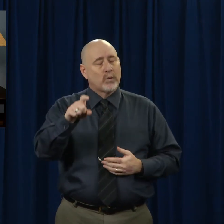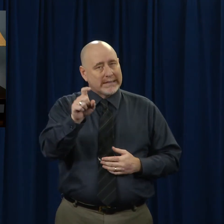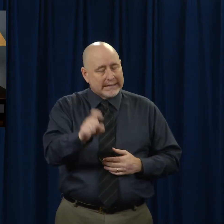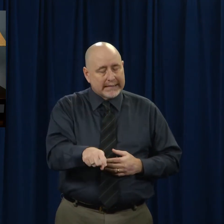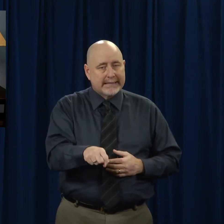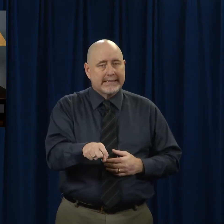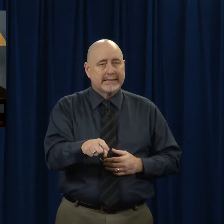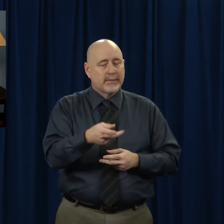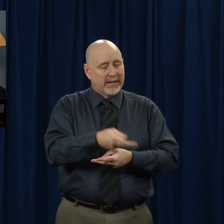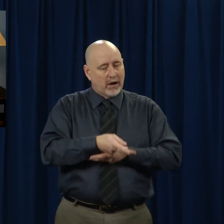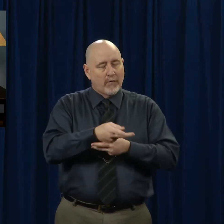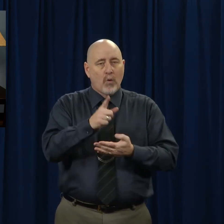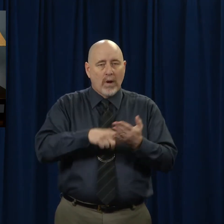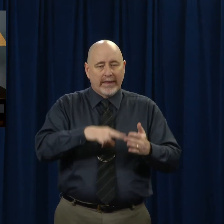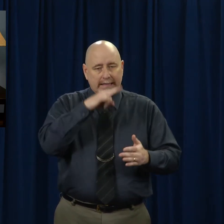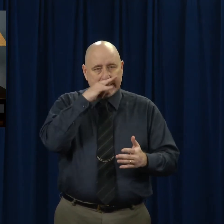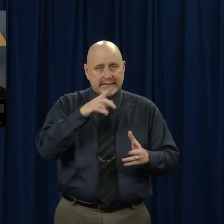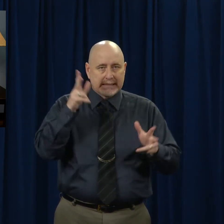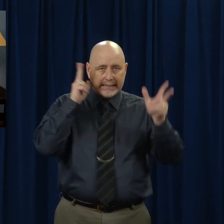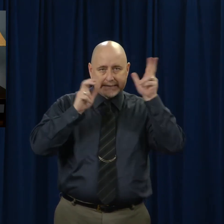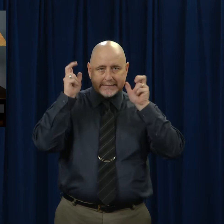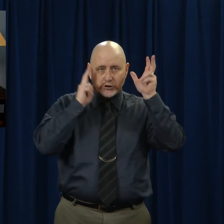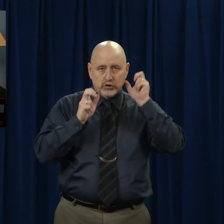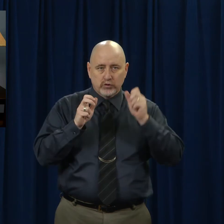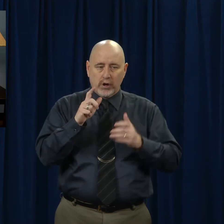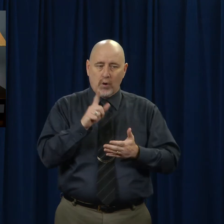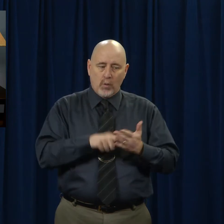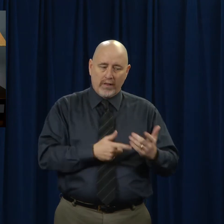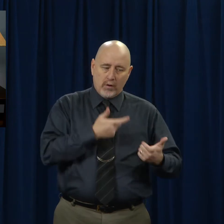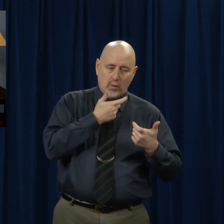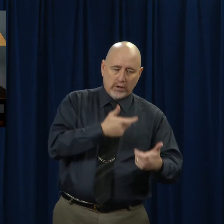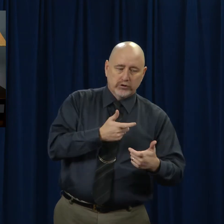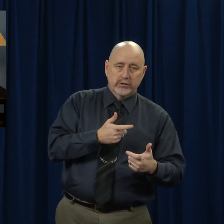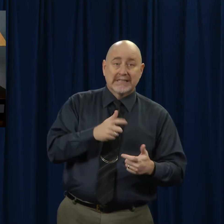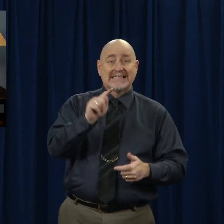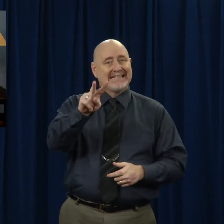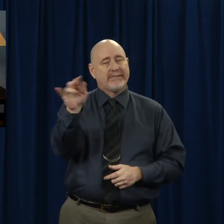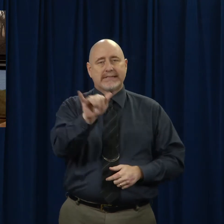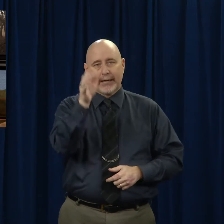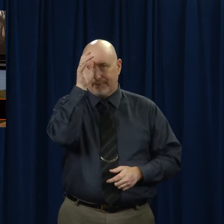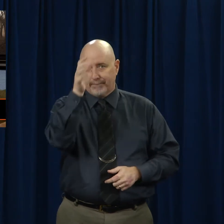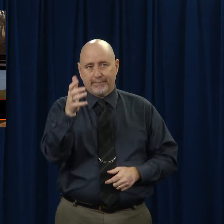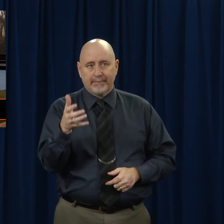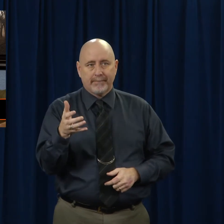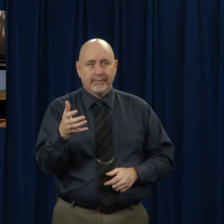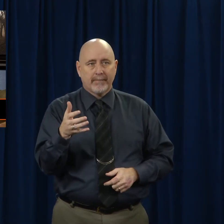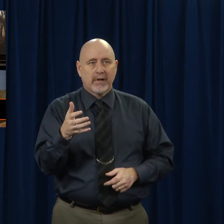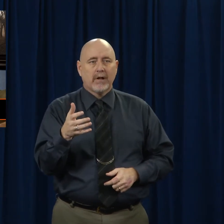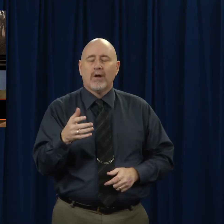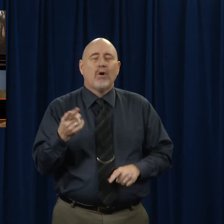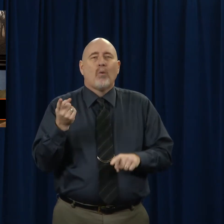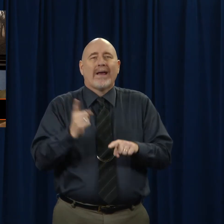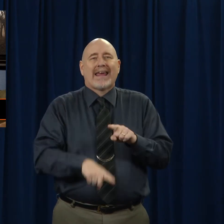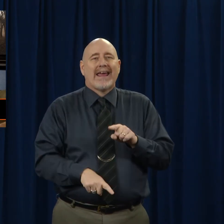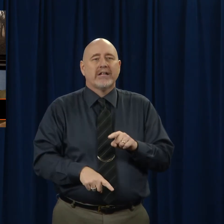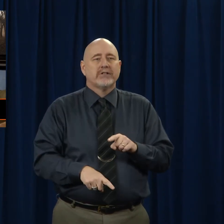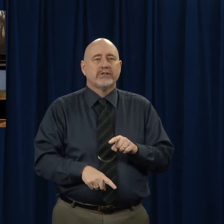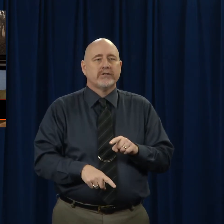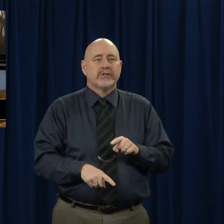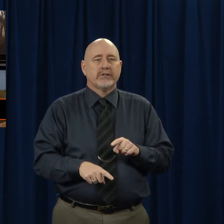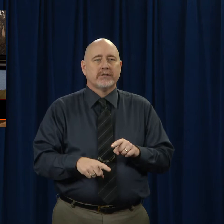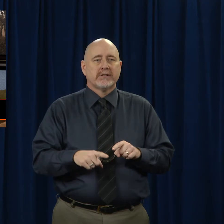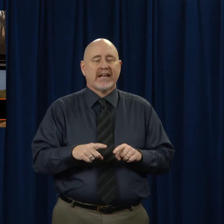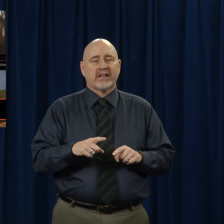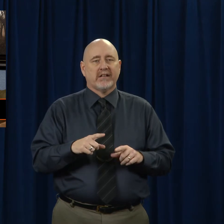need to be careful about what our kids are listening to. We need to know what our kids are listening to. Television's the same way. Now look, we can't just take this